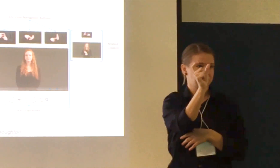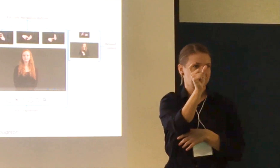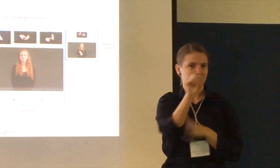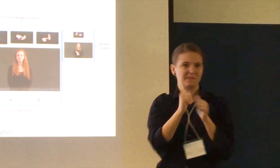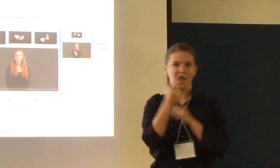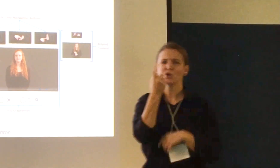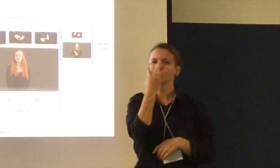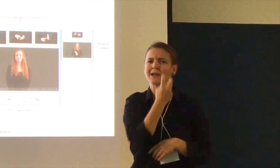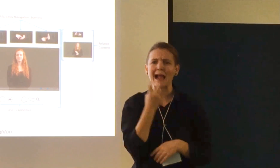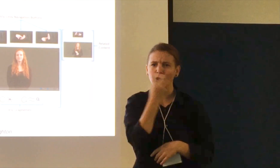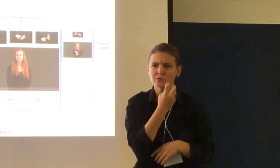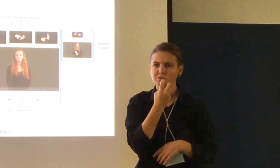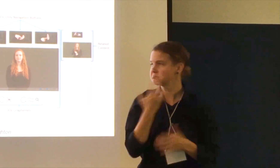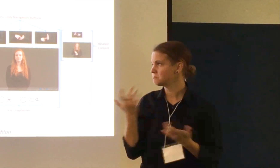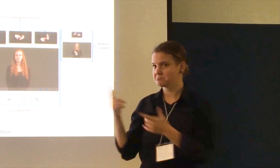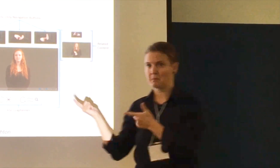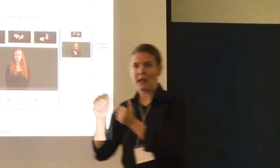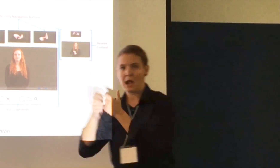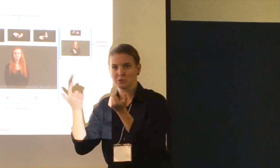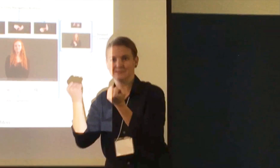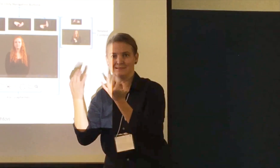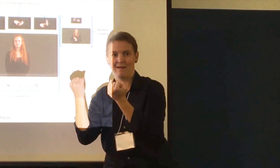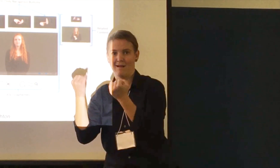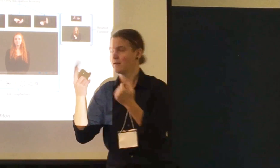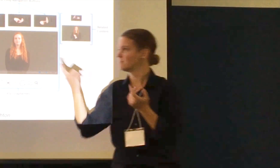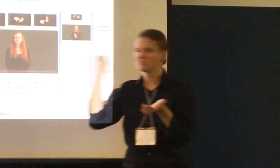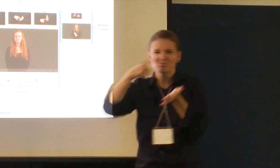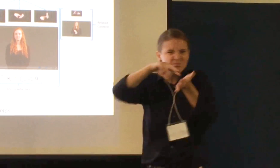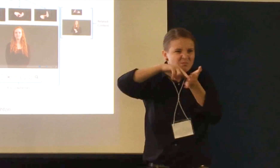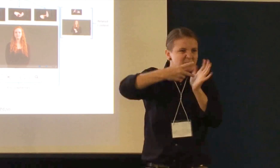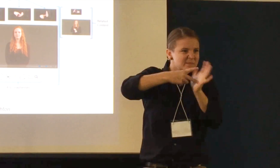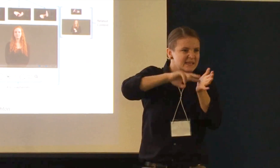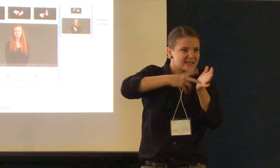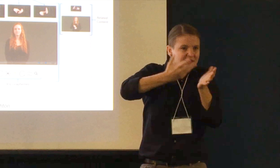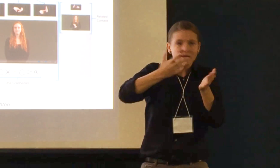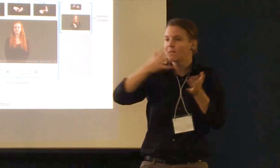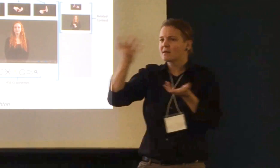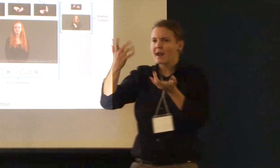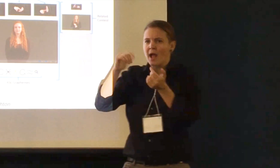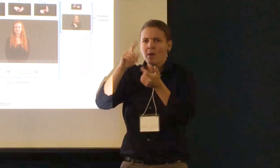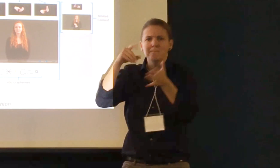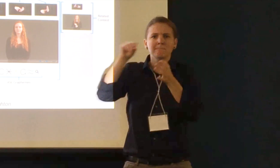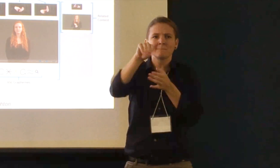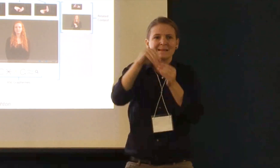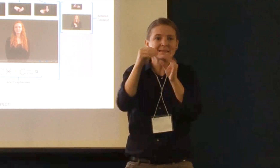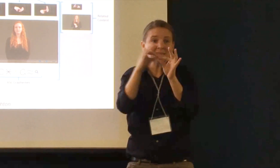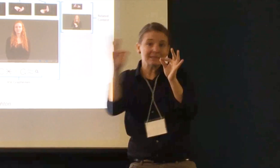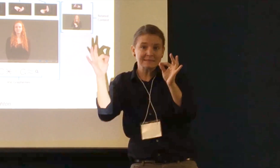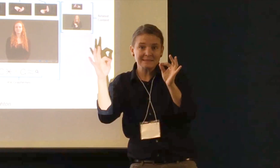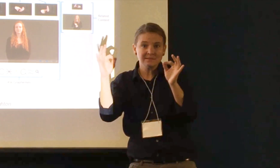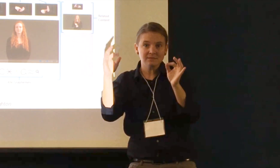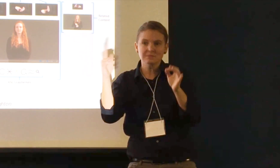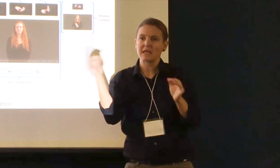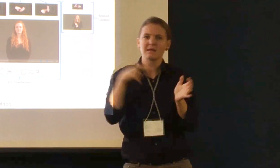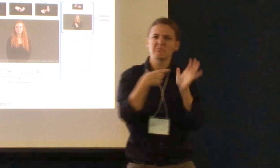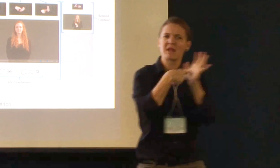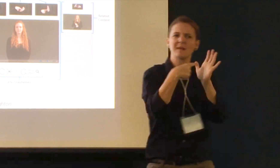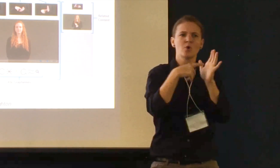So think about a dictionary entry, right? How do you pronounce the word that shows up in a dictionary? This gives you